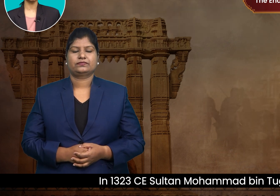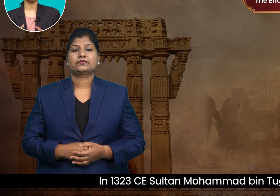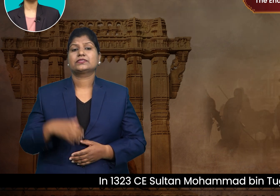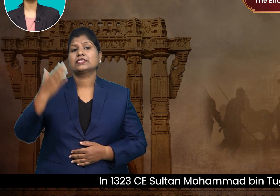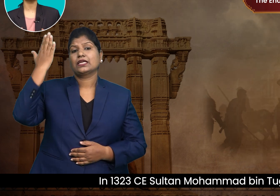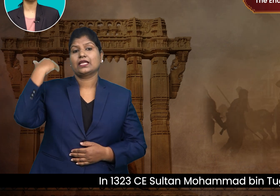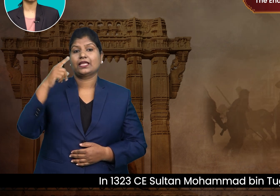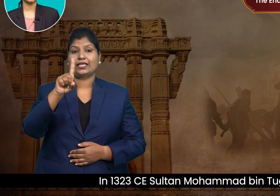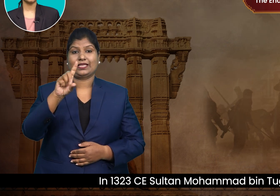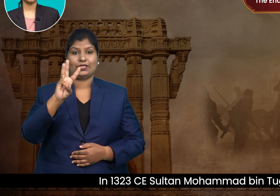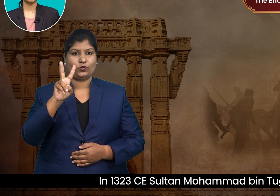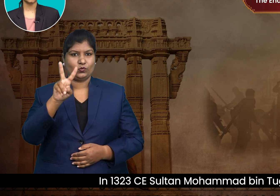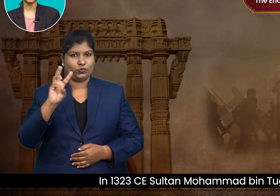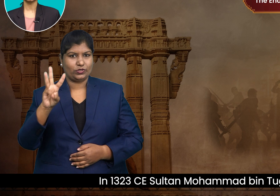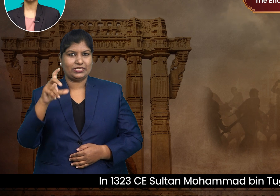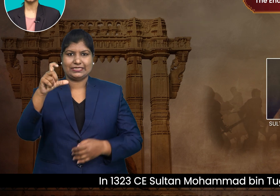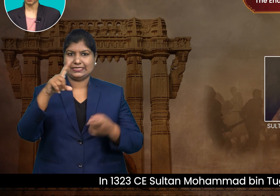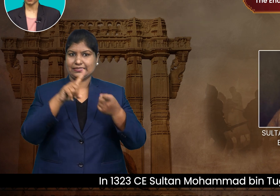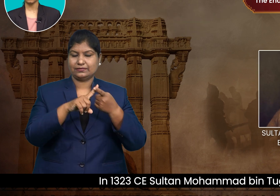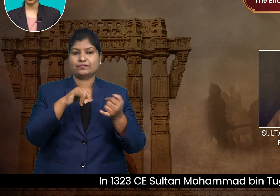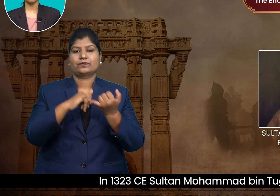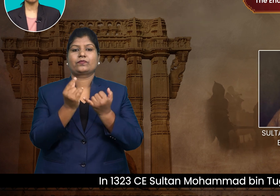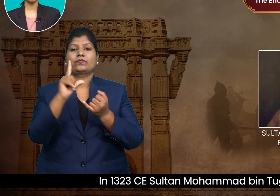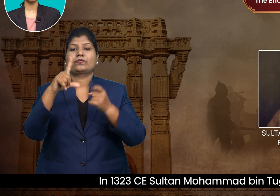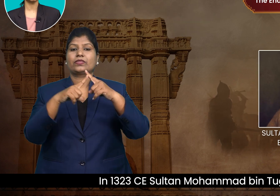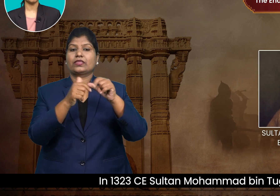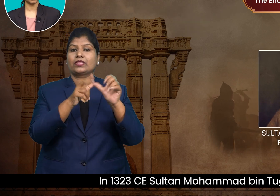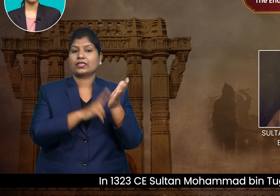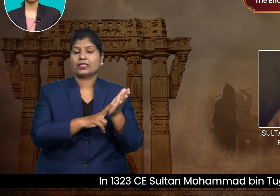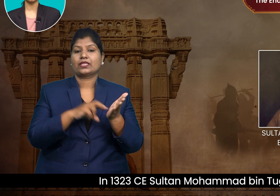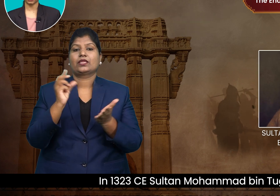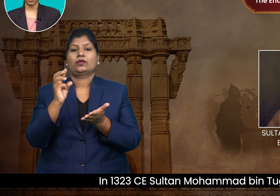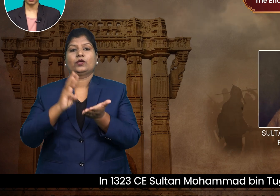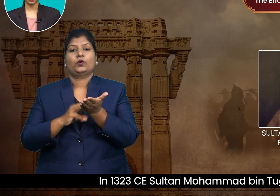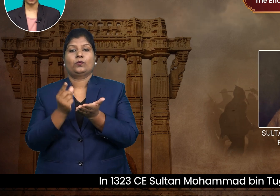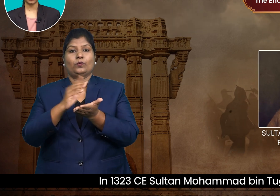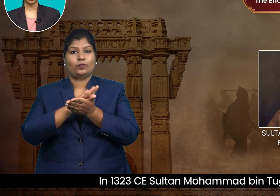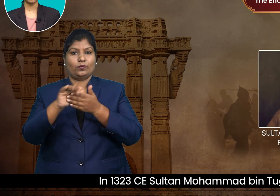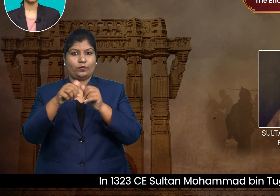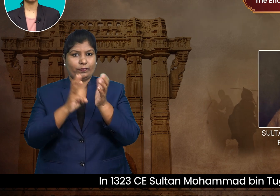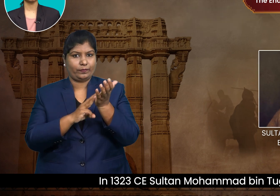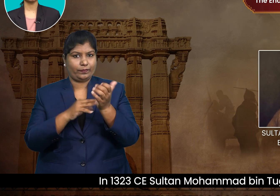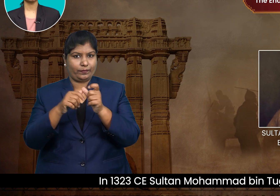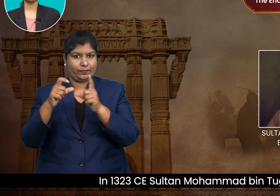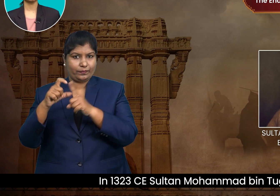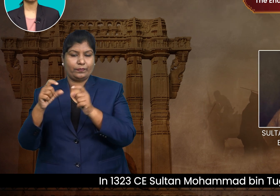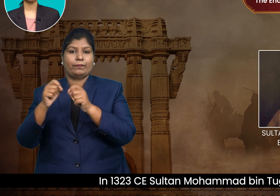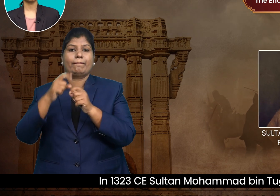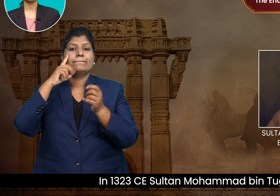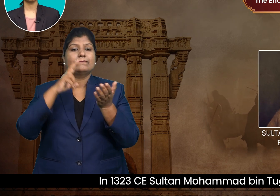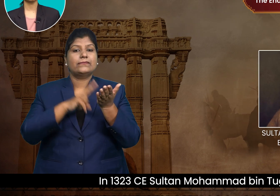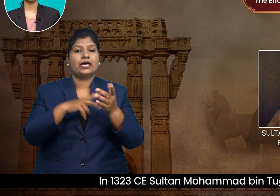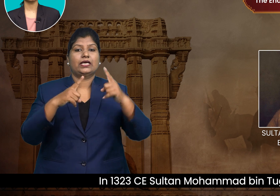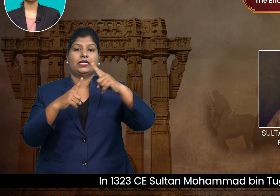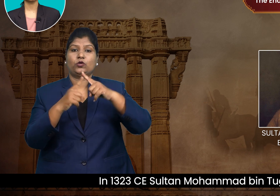In 1323 CE, Sultan Muhammad bin Tughlaq